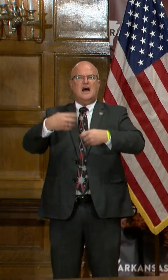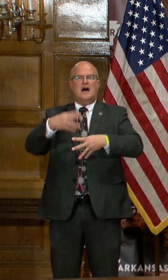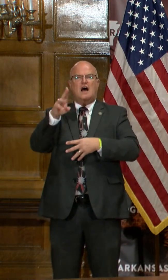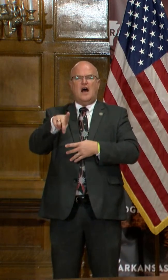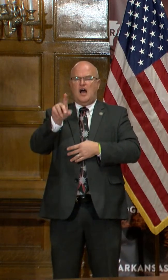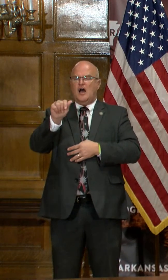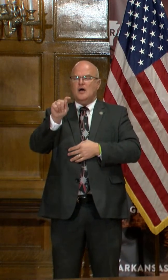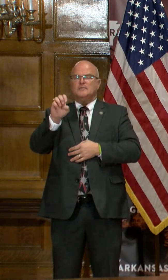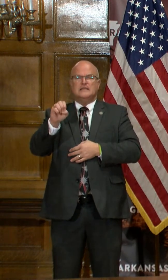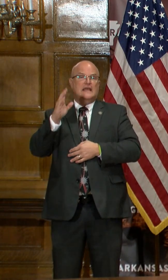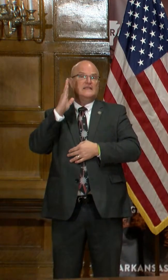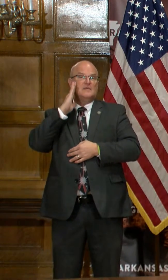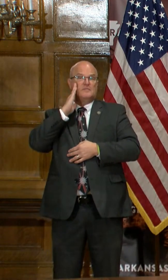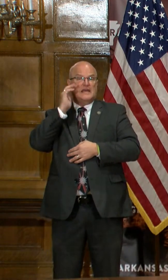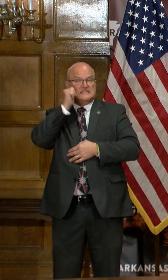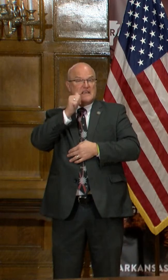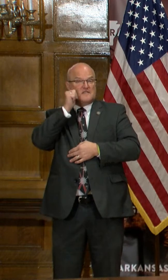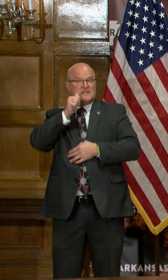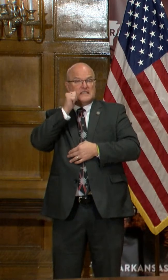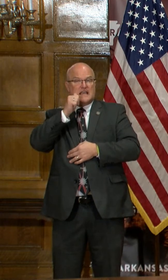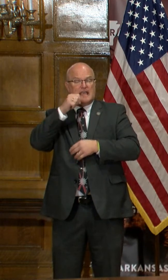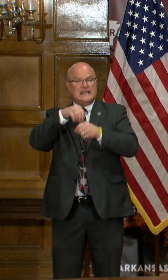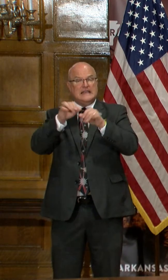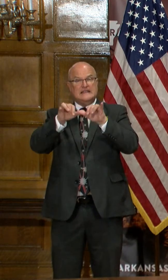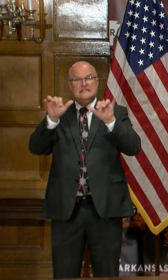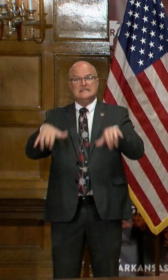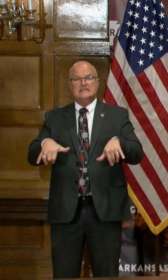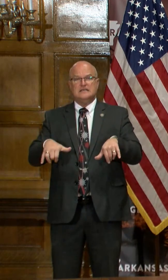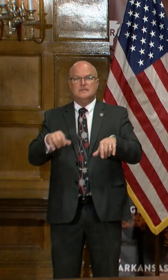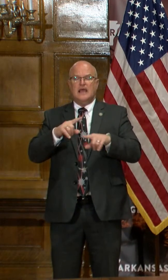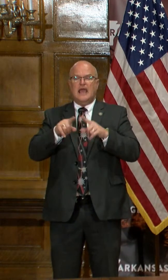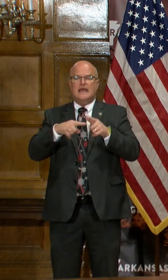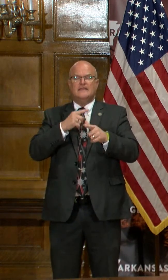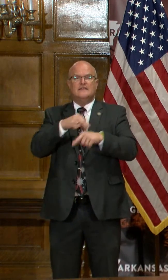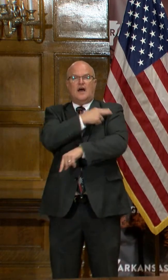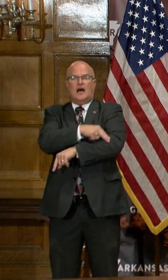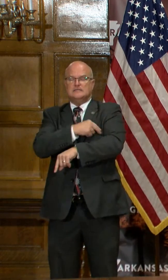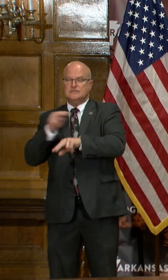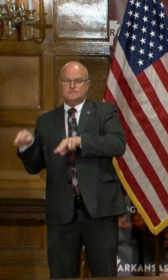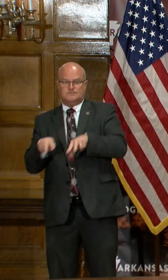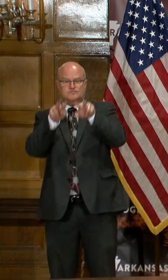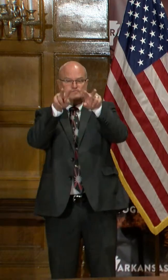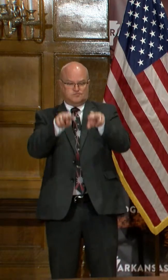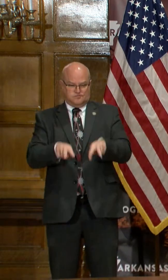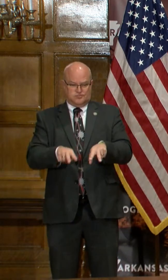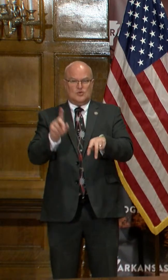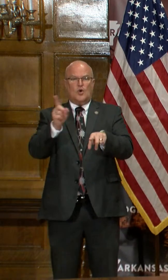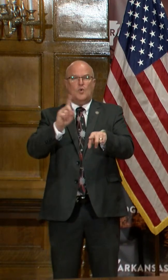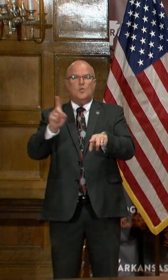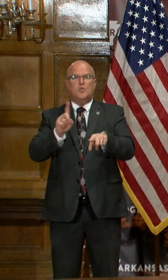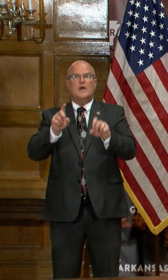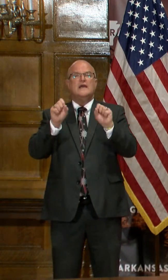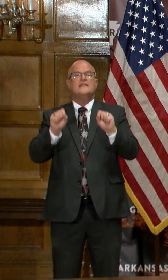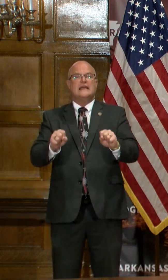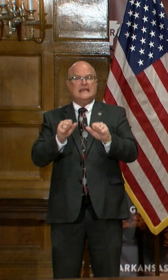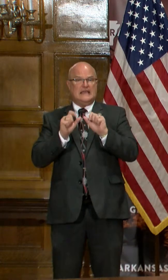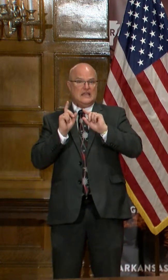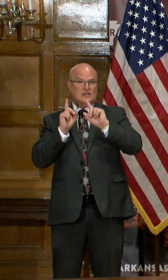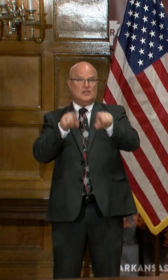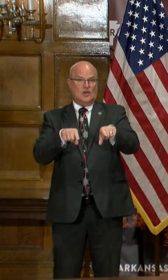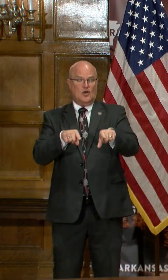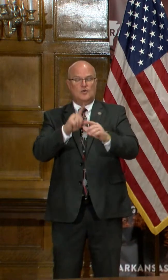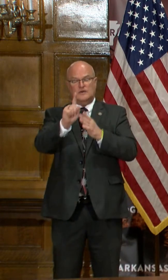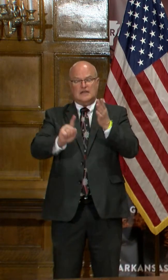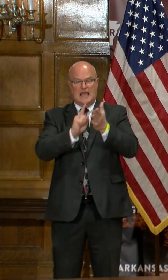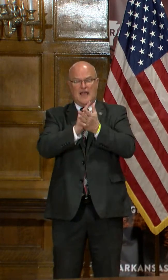periodically during the day and really provide a view from a hospital's perspective on where that capacity exists on